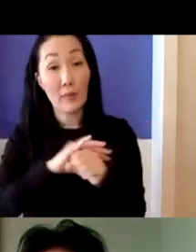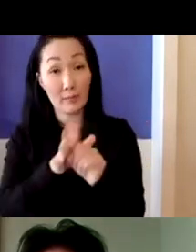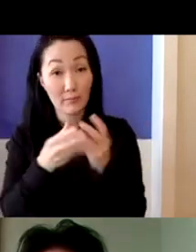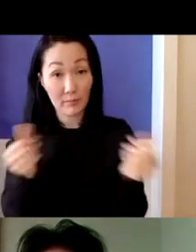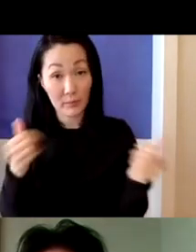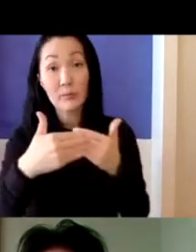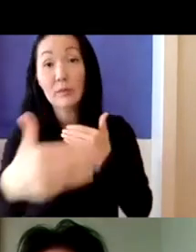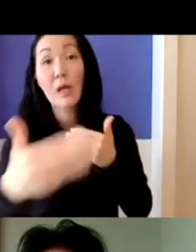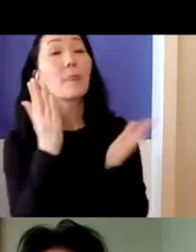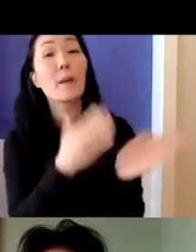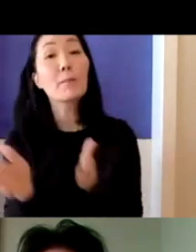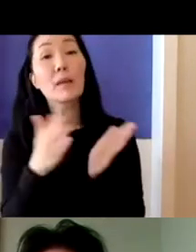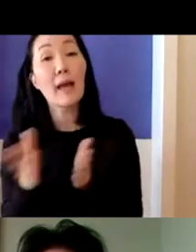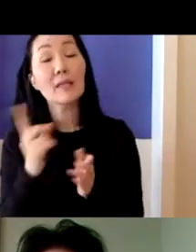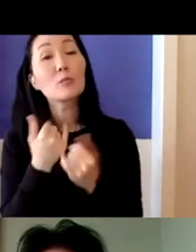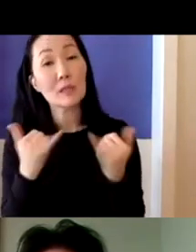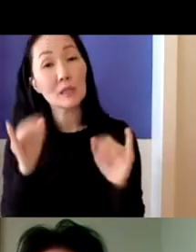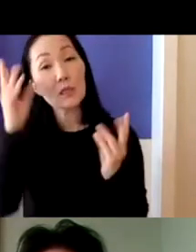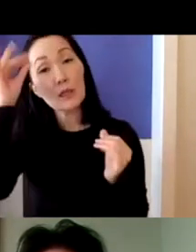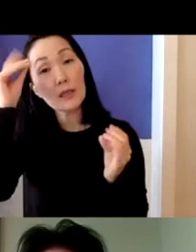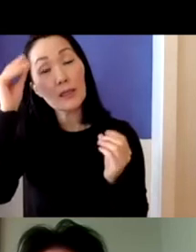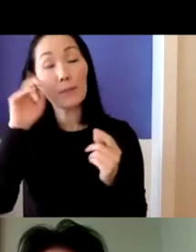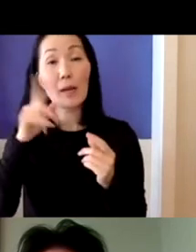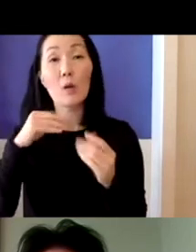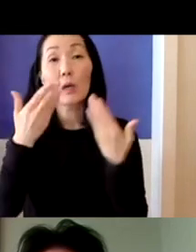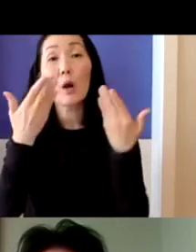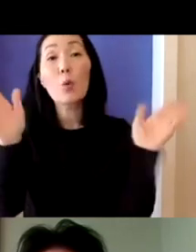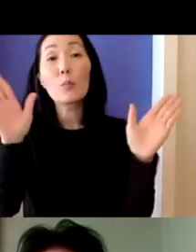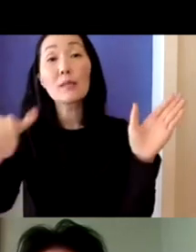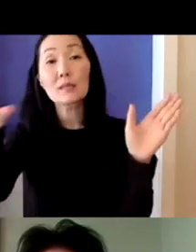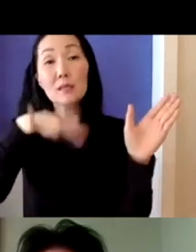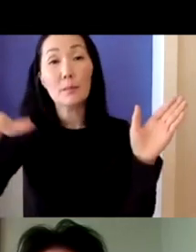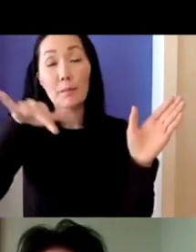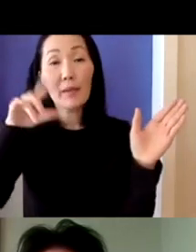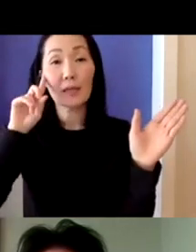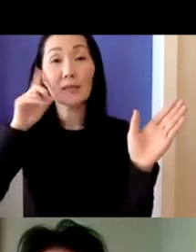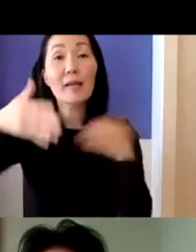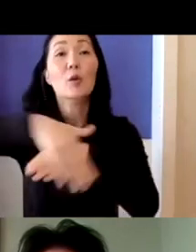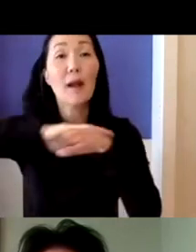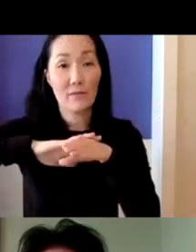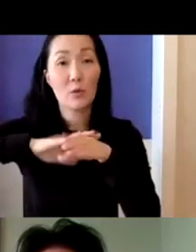the planning process when thinking about developing these plazas in the future.